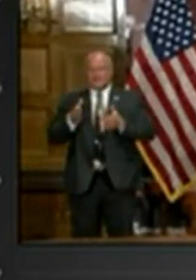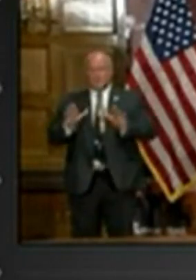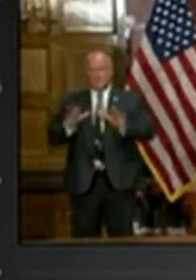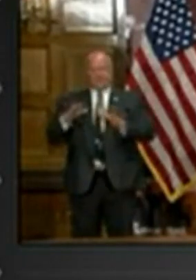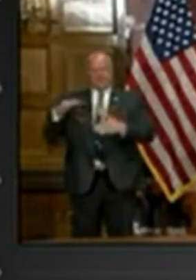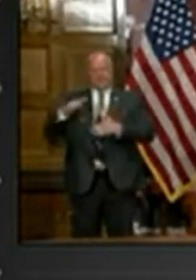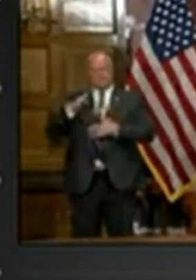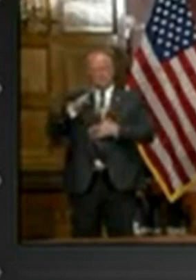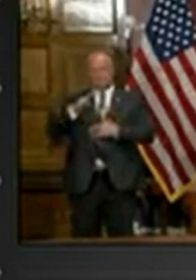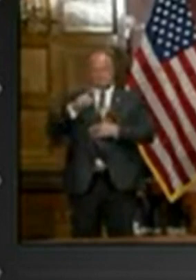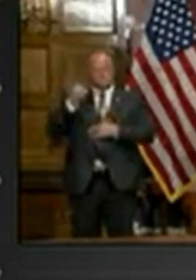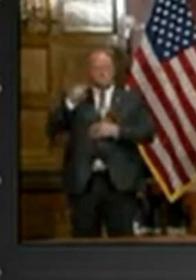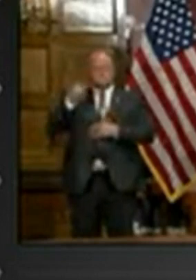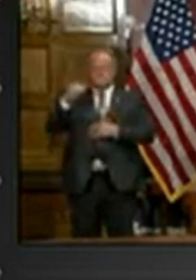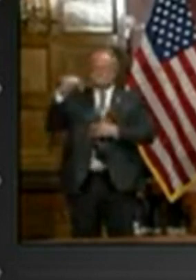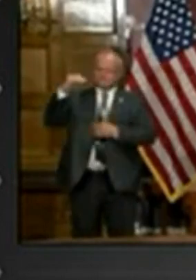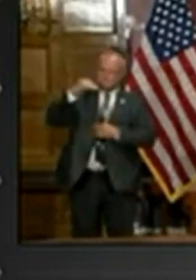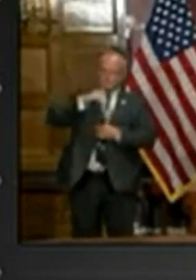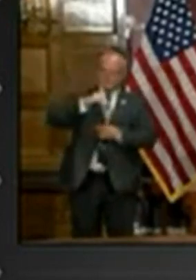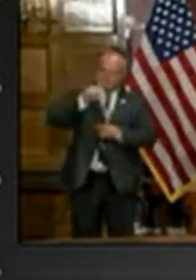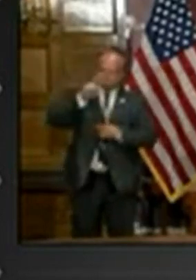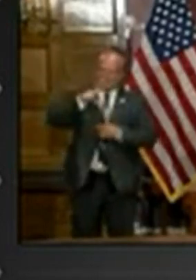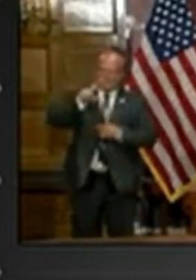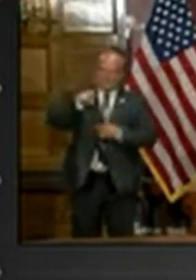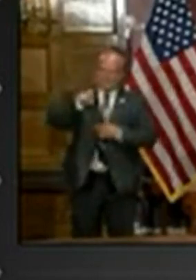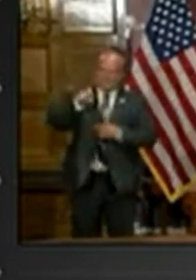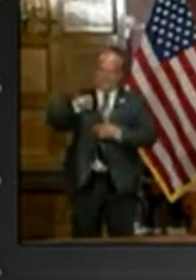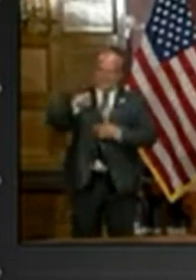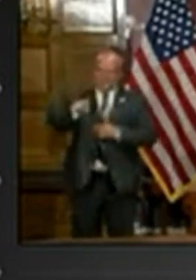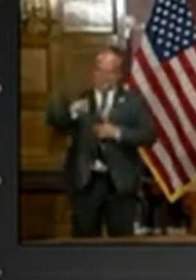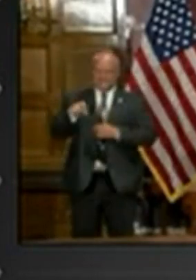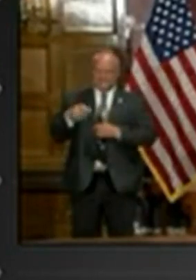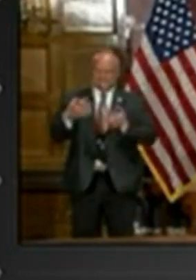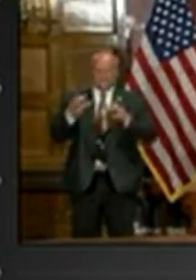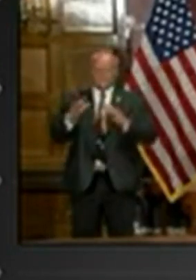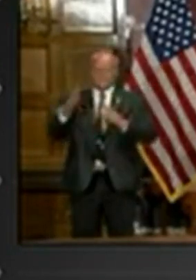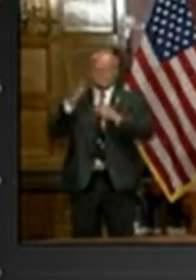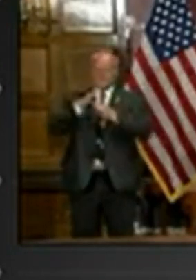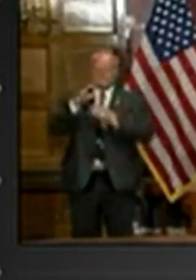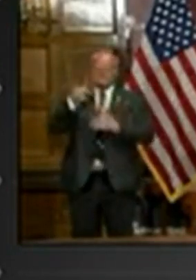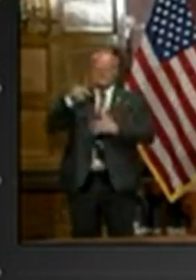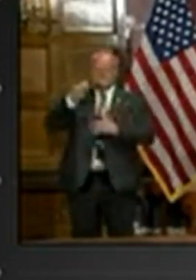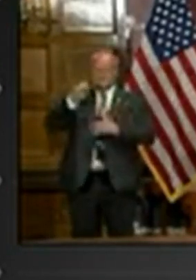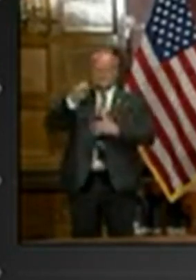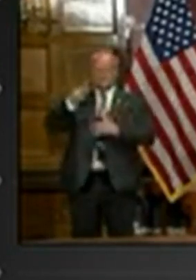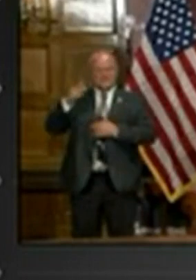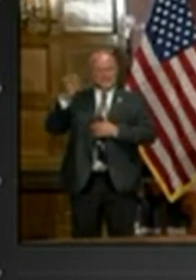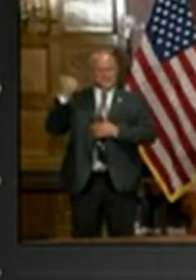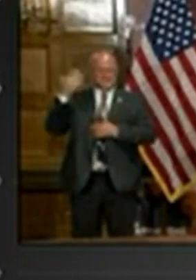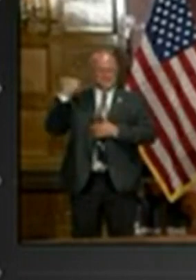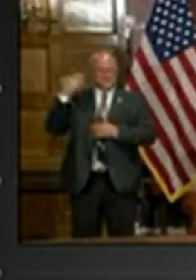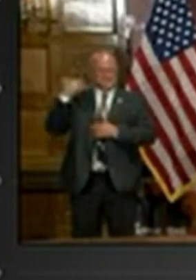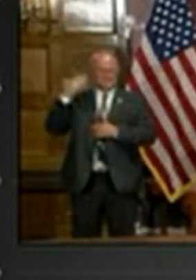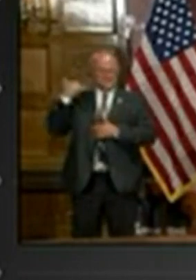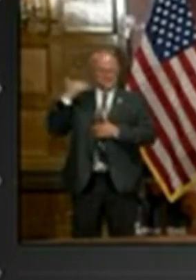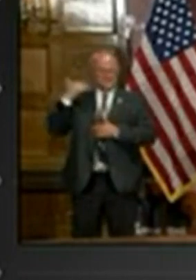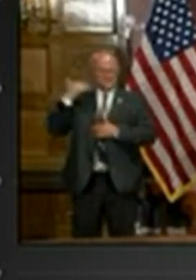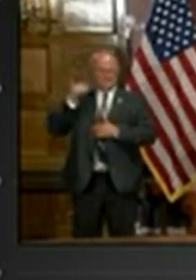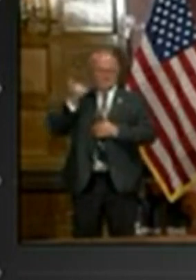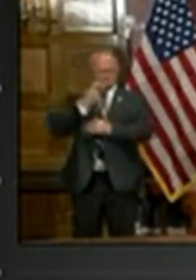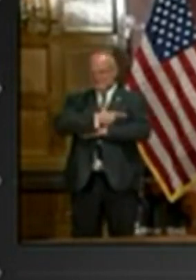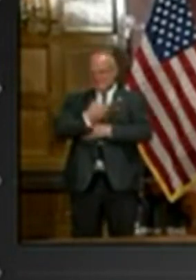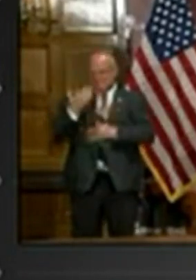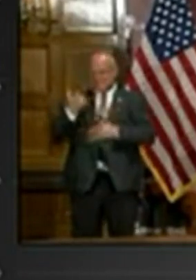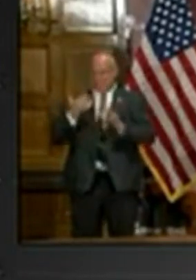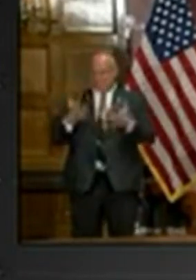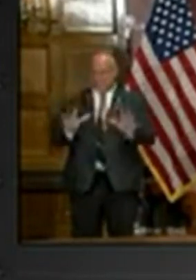pointed. We got to have it pointed down a different direction, and we don't want to reach that peak that we were at probably 10 days